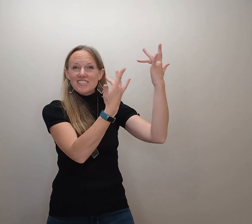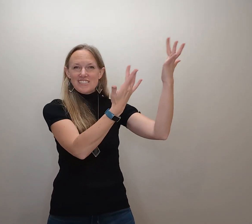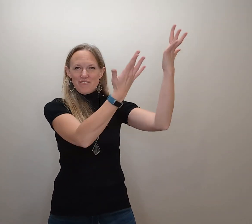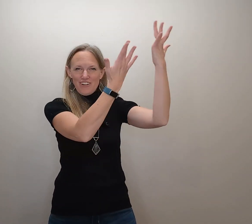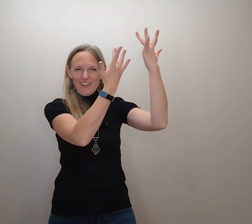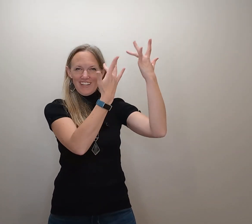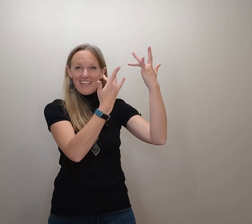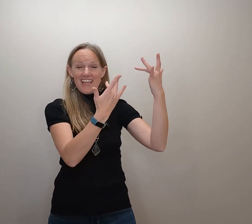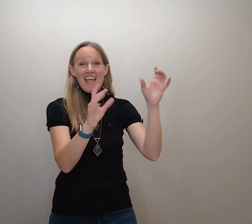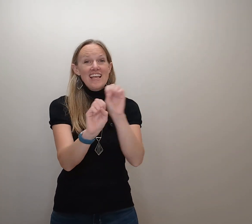merciful